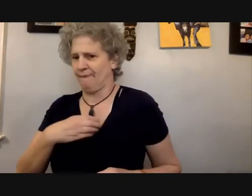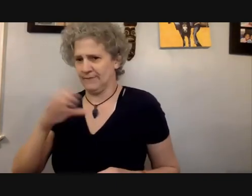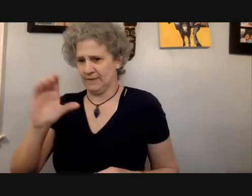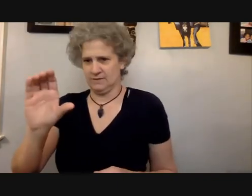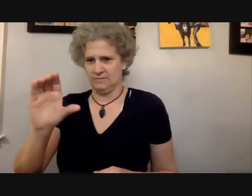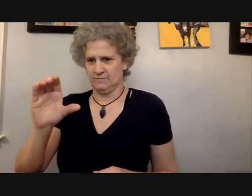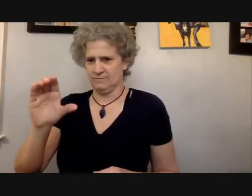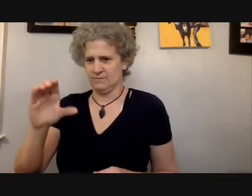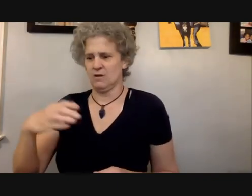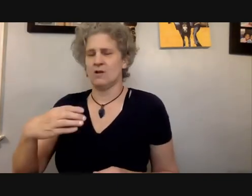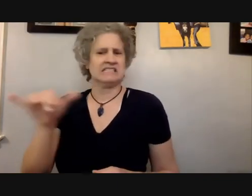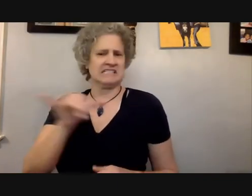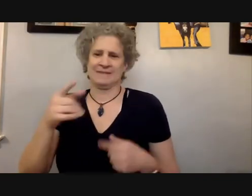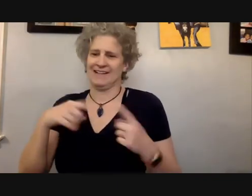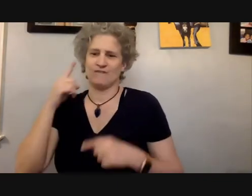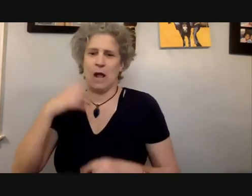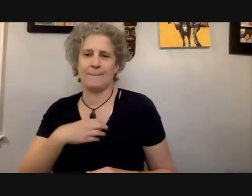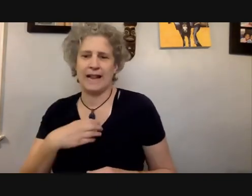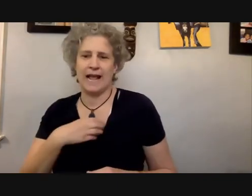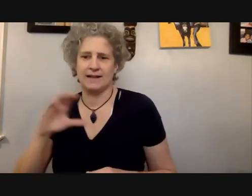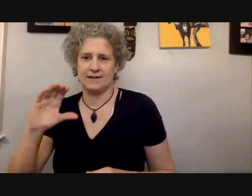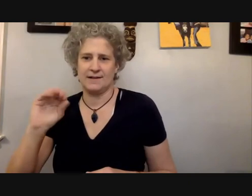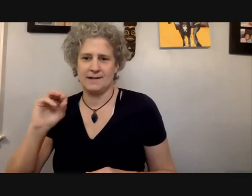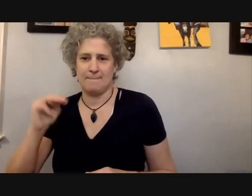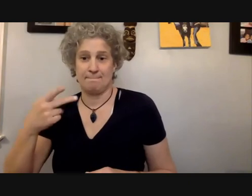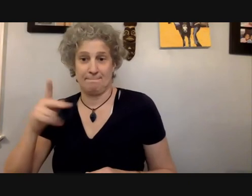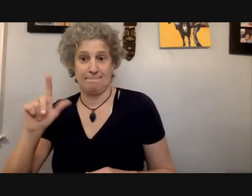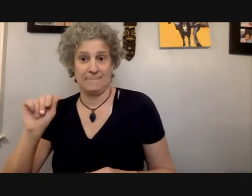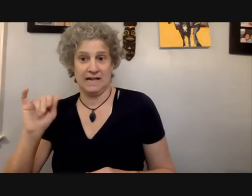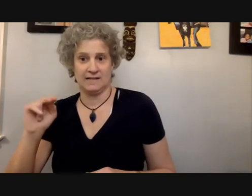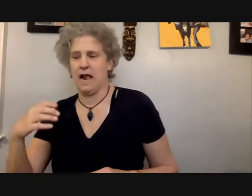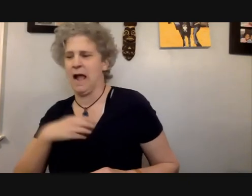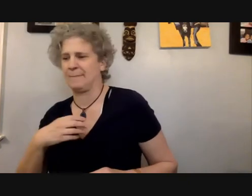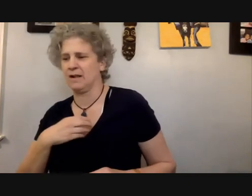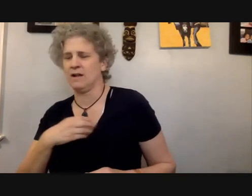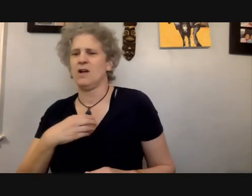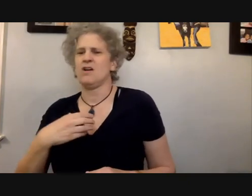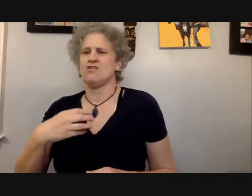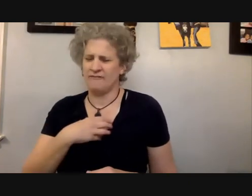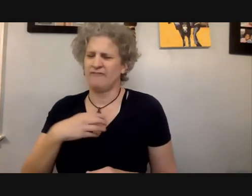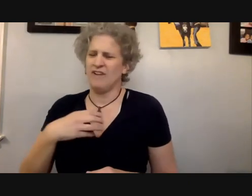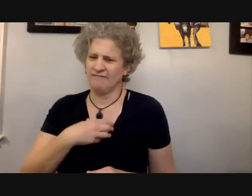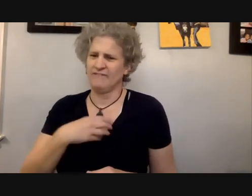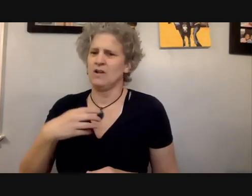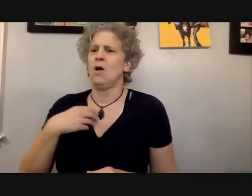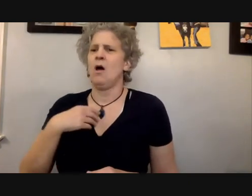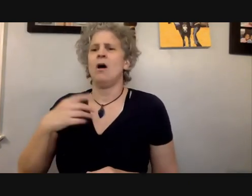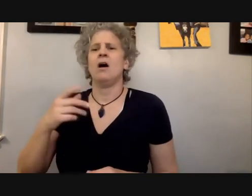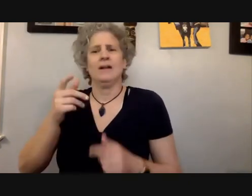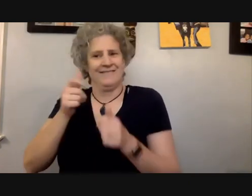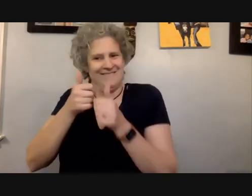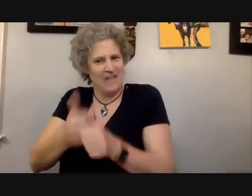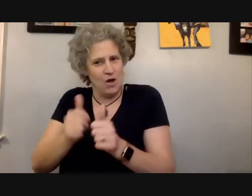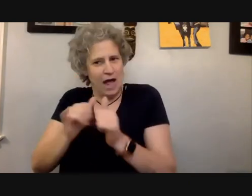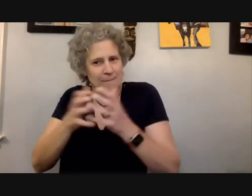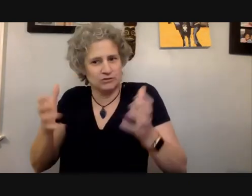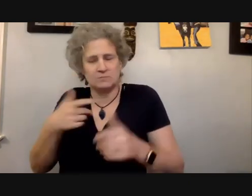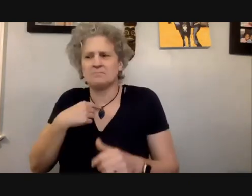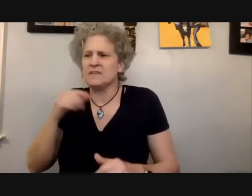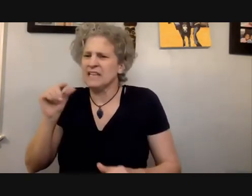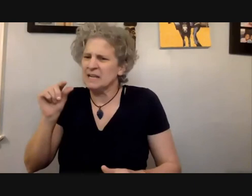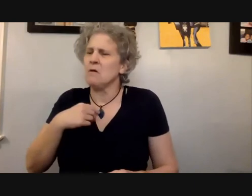Next, cough. There's two signs for this. One is with a C hand shape, same sign as complain. Okay, a little bit of a